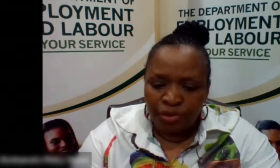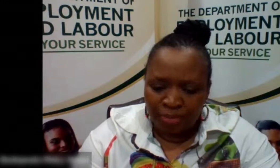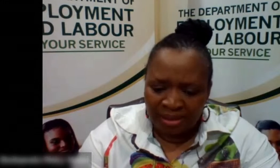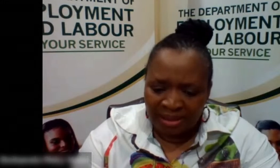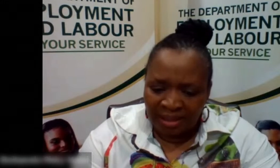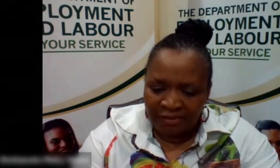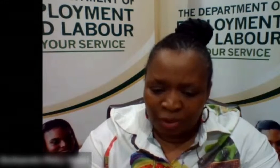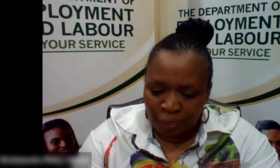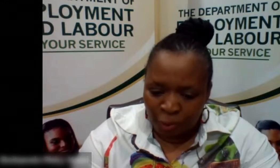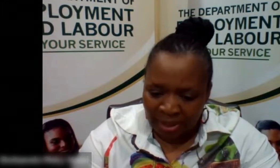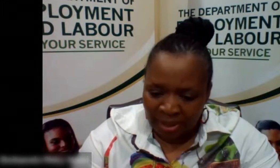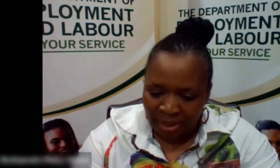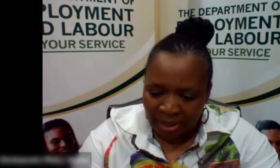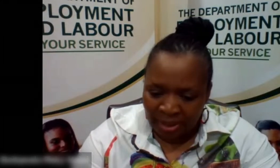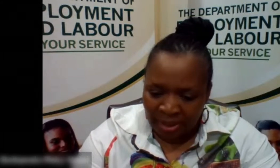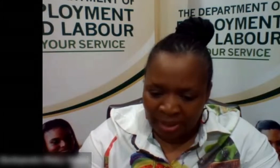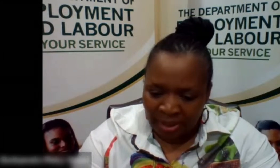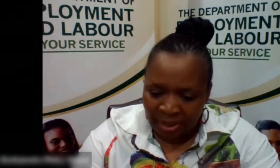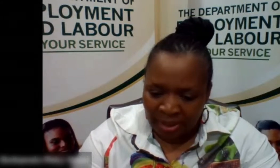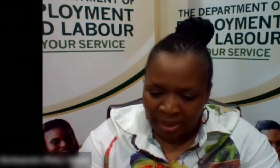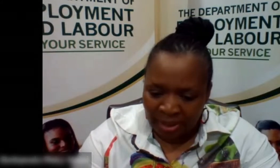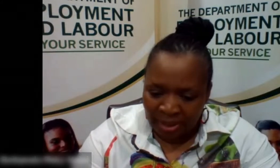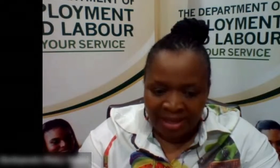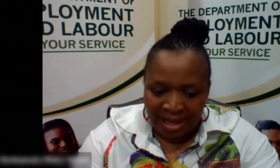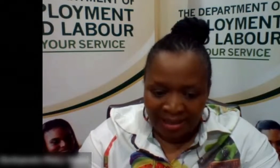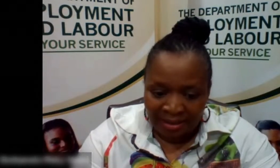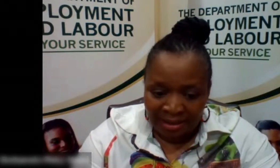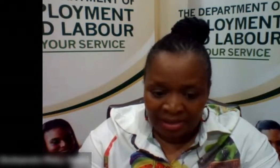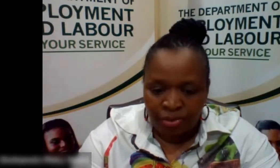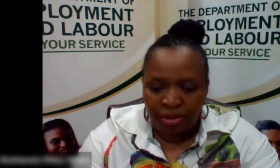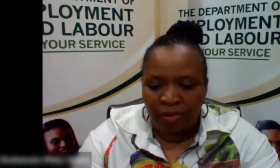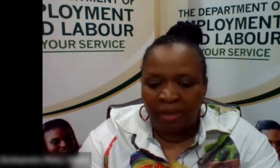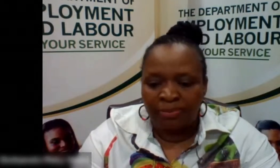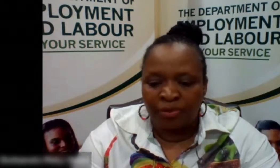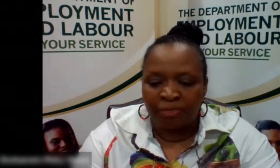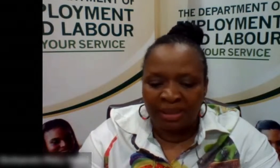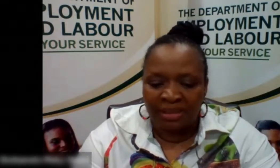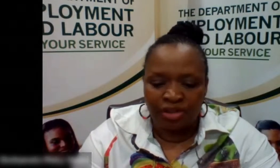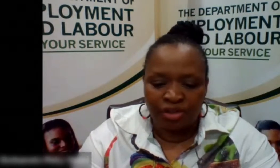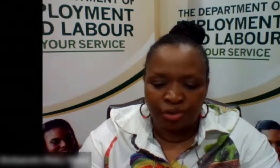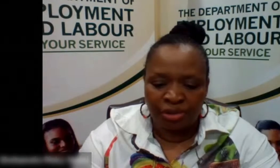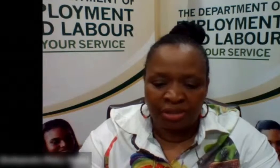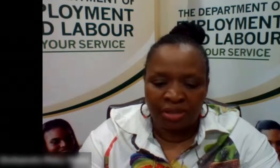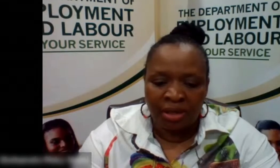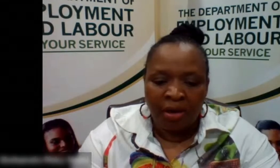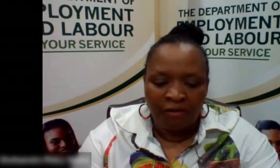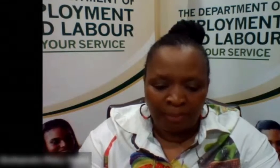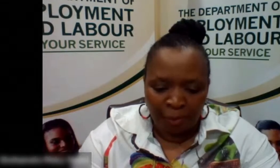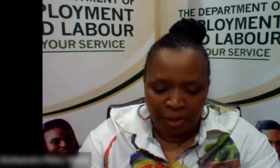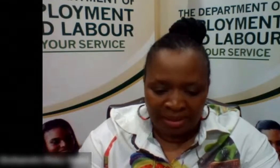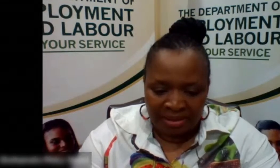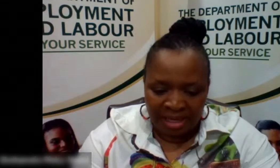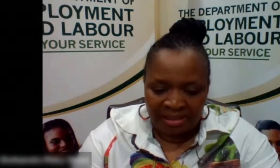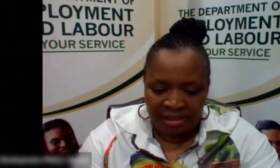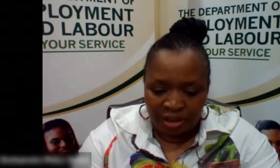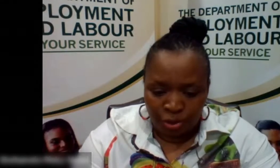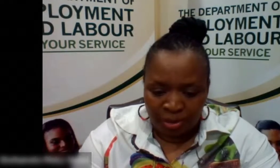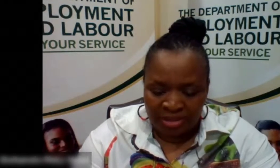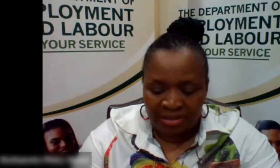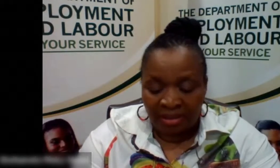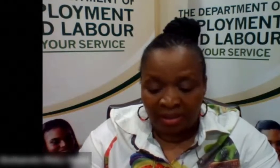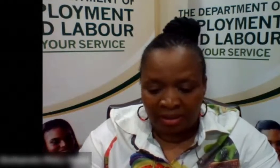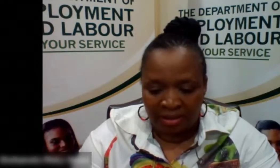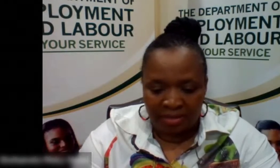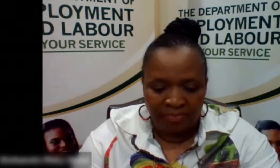to many lives of workers, the employers, and leads to the collapse of many institutions of employment, and it